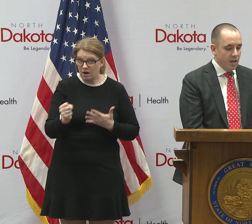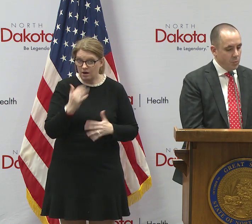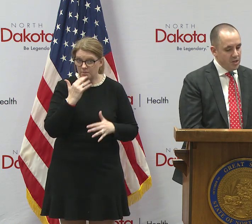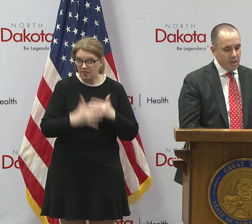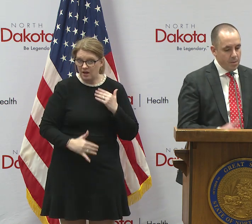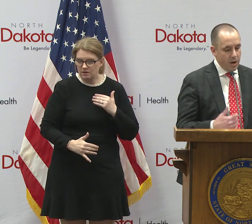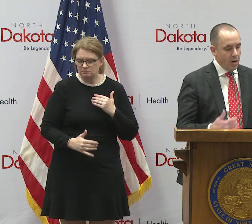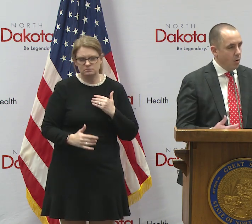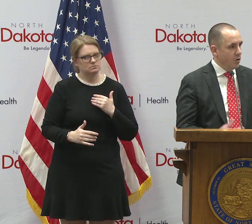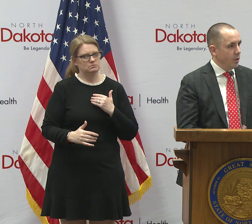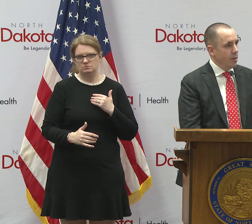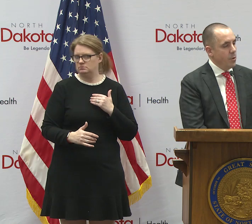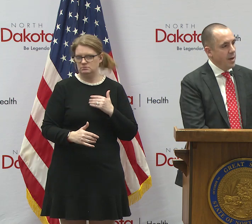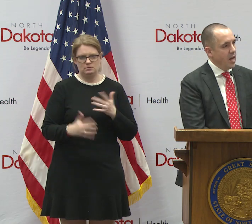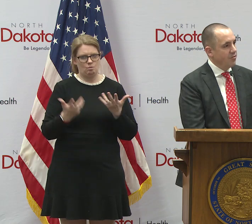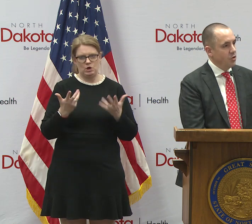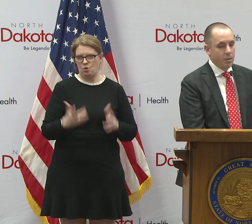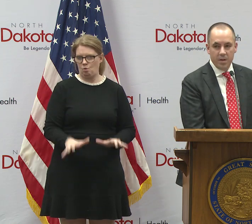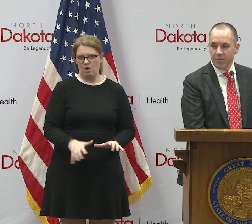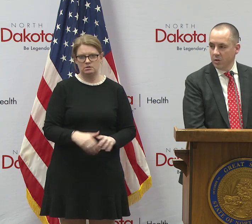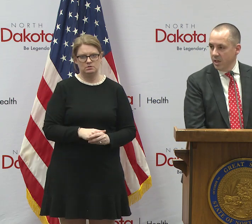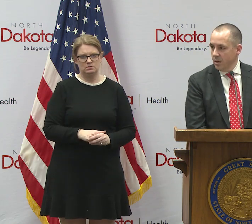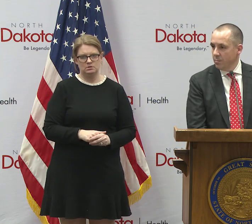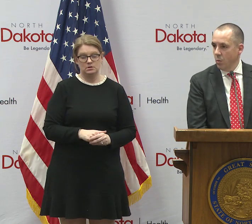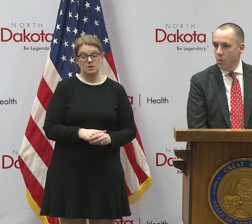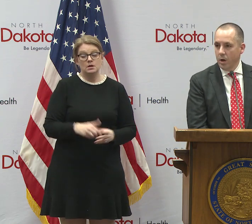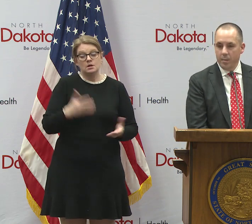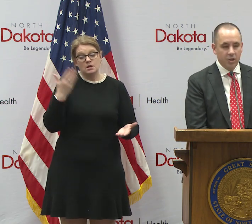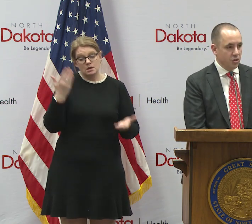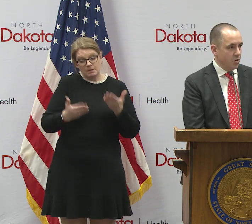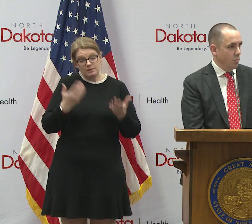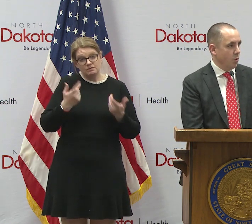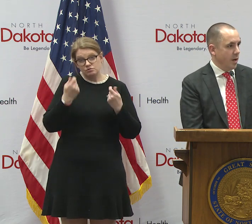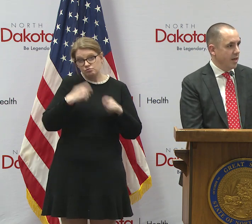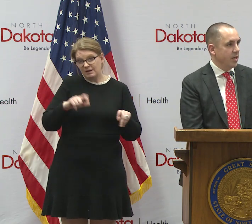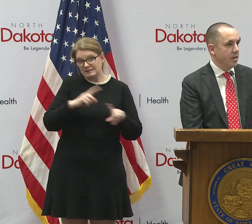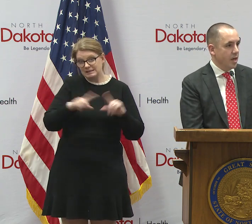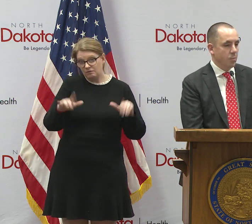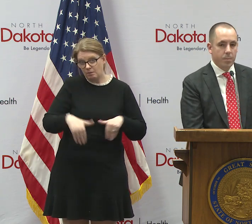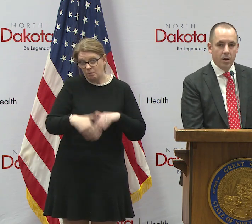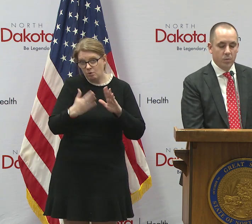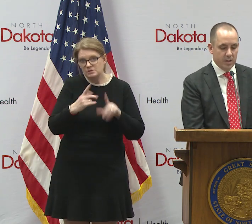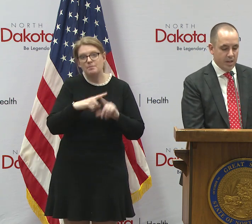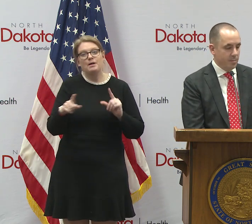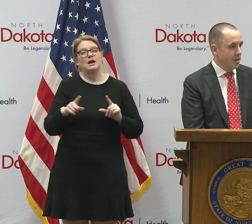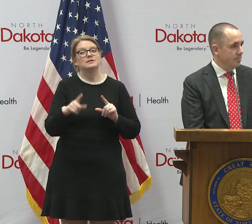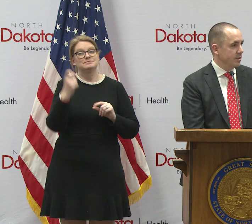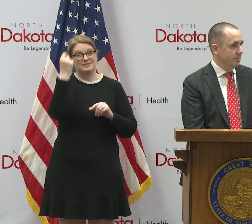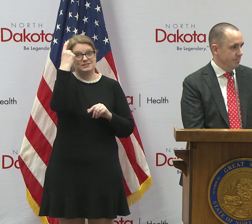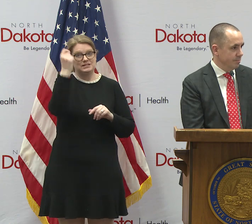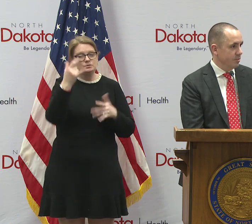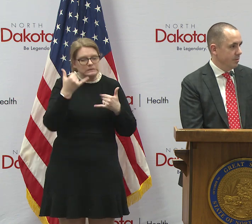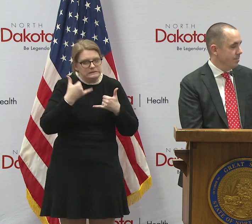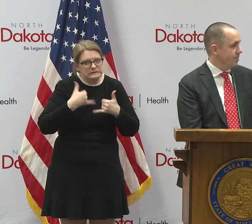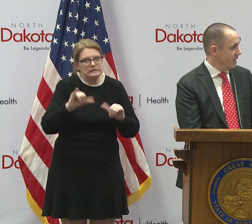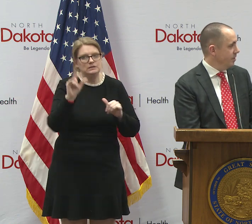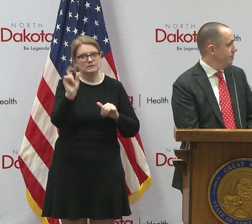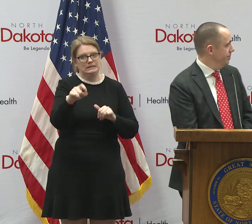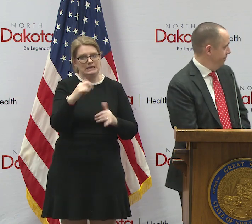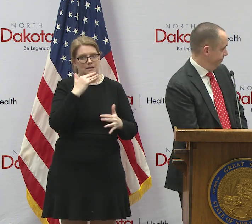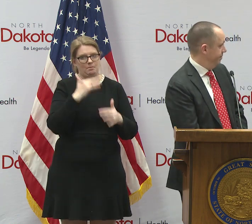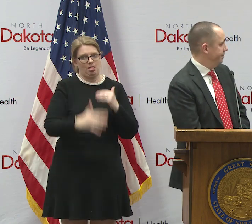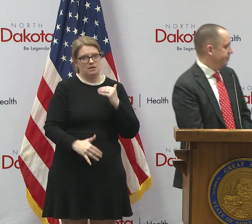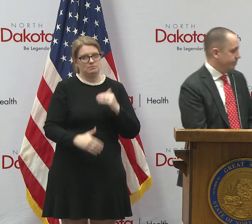so as we think about how we're doing them, we may have to do them differently, but we want to make sure that we're ready and prepared when the time comes. So,